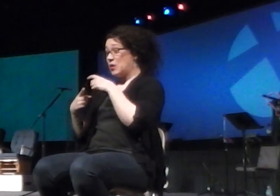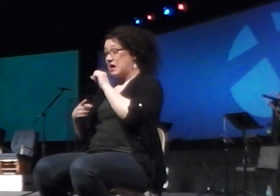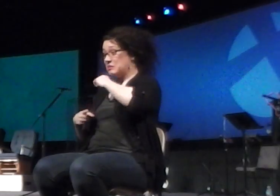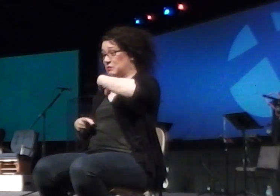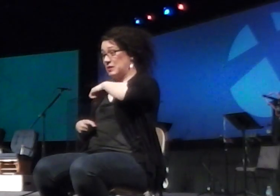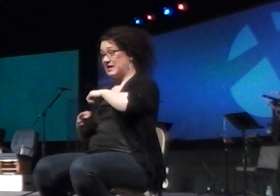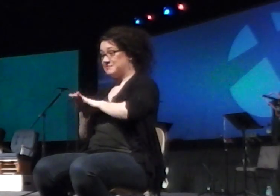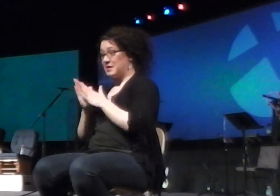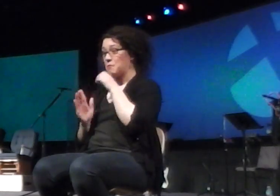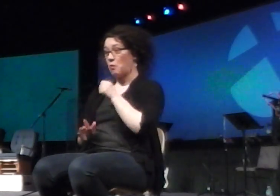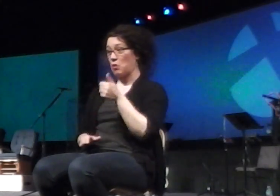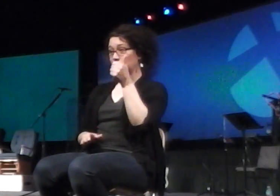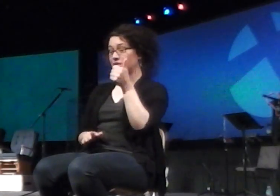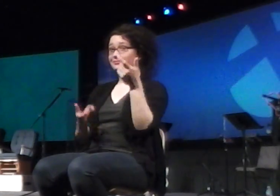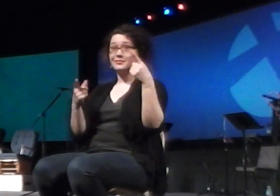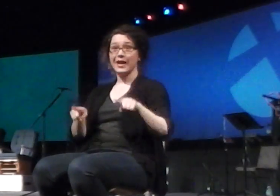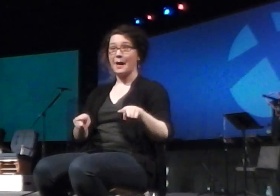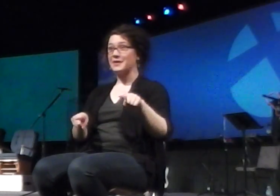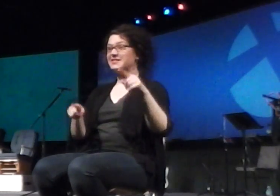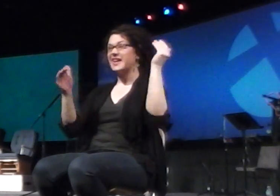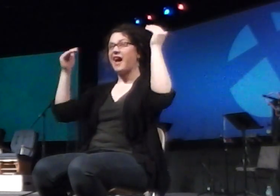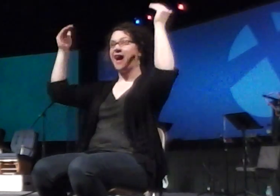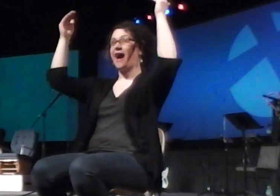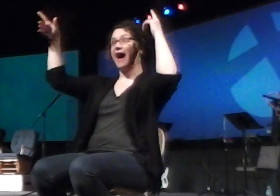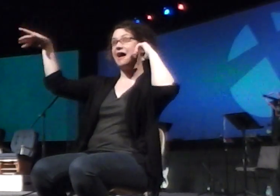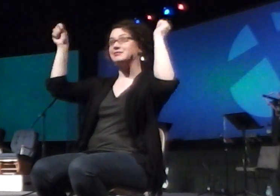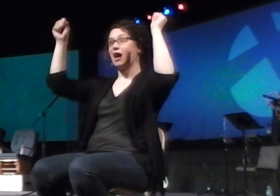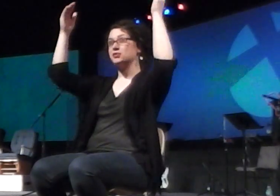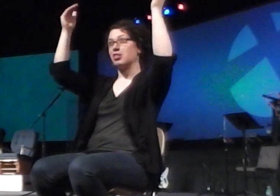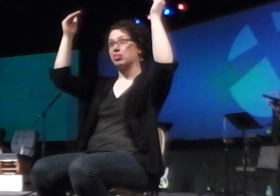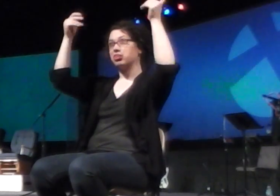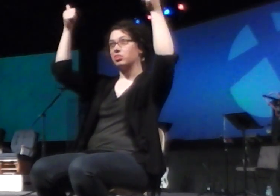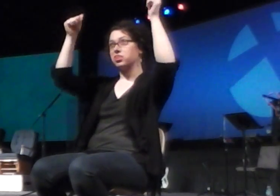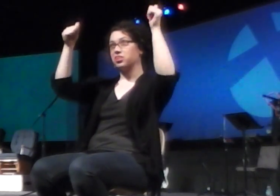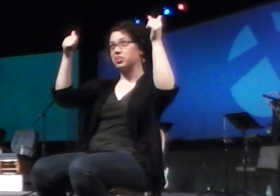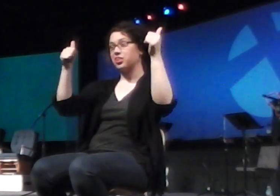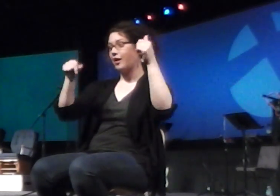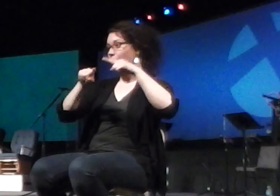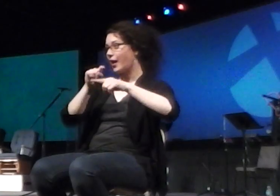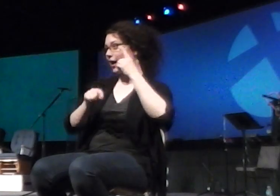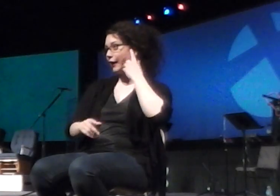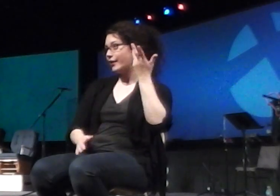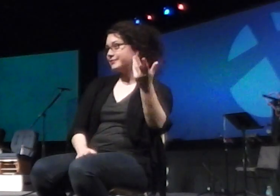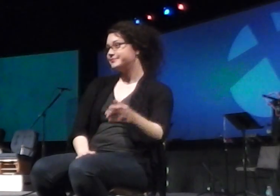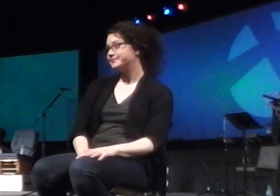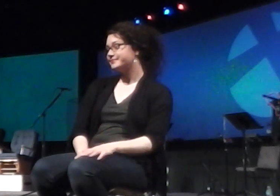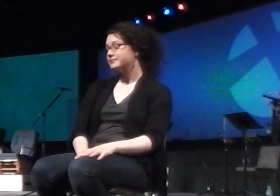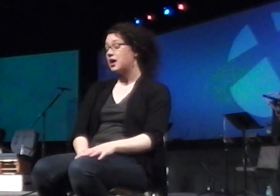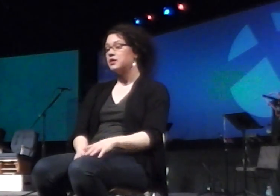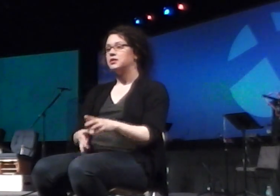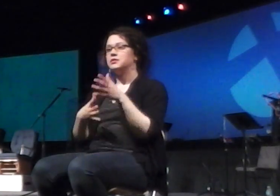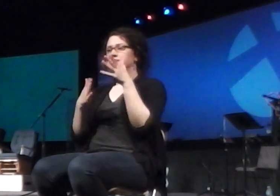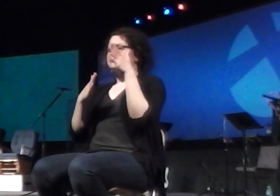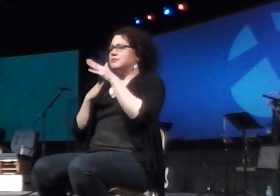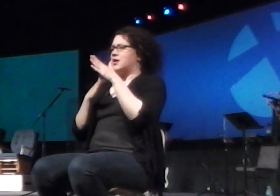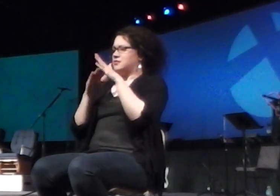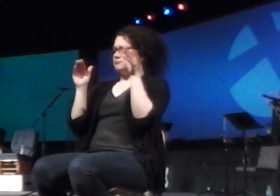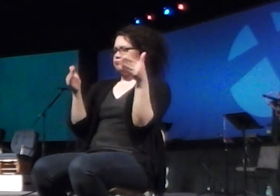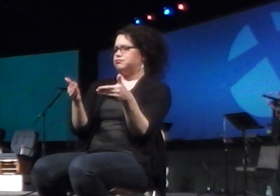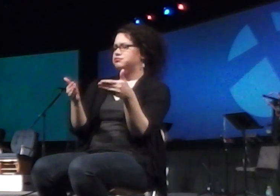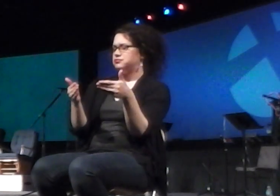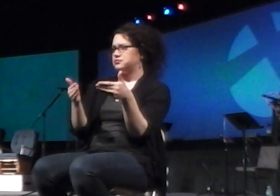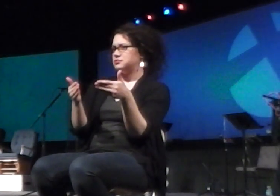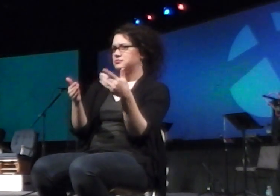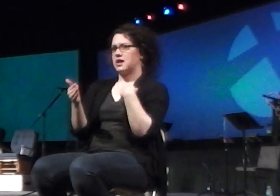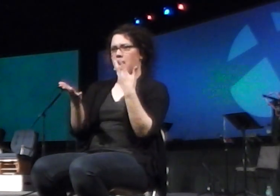We lose a little bit of those higher frequencies in our hearing. So here's kind of the question for this morning. Here's the main idea, the main question I want us